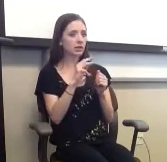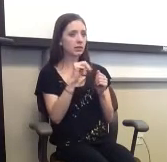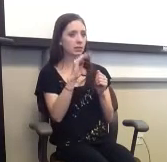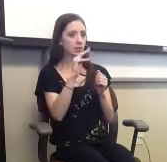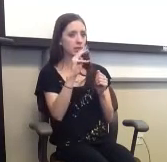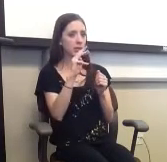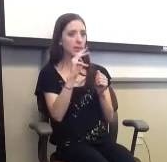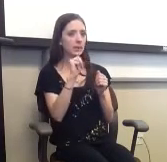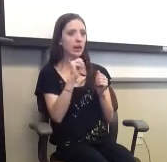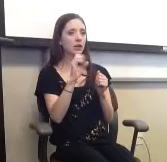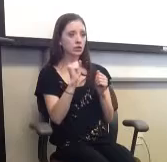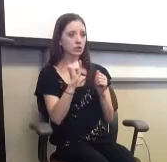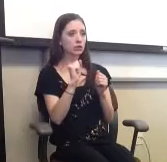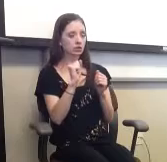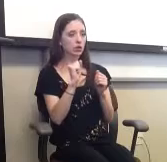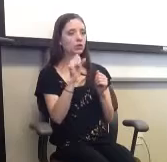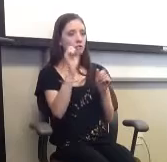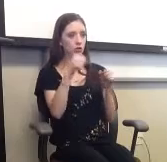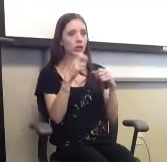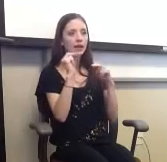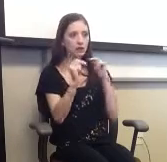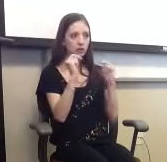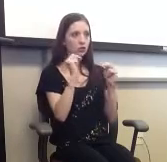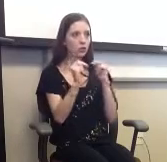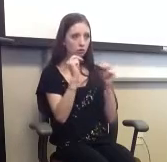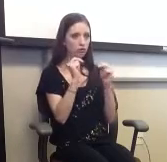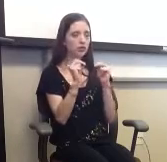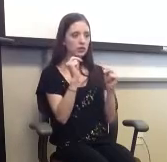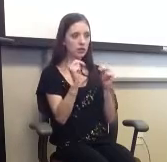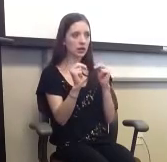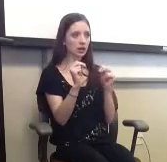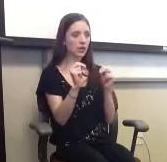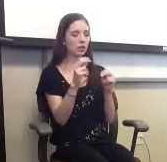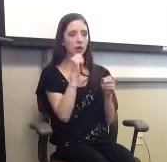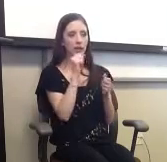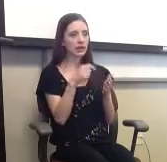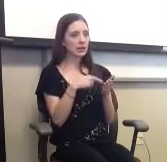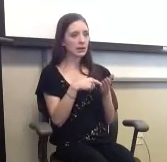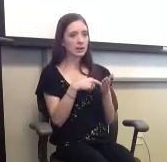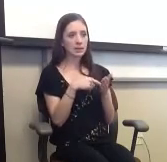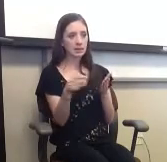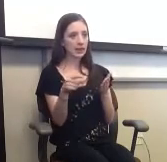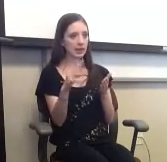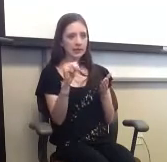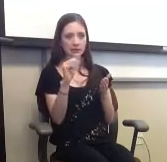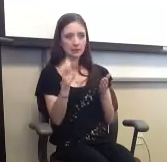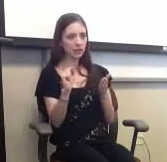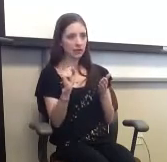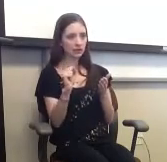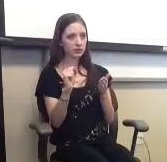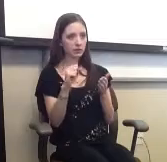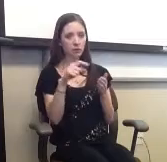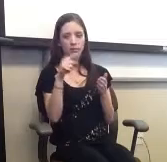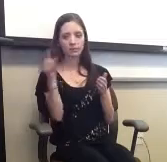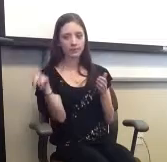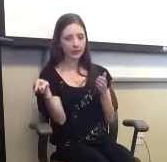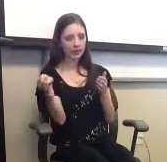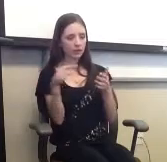can negotiate, okay, we're not gonna pay the placement milestone, we're not gonna pay this milestone over here, we're just gonna pay these milestones over here. We